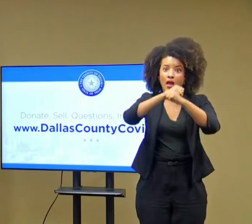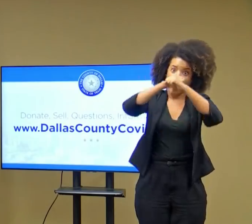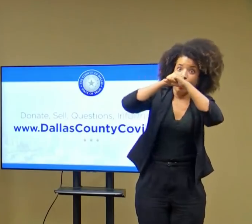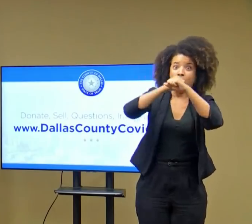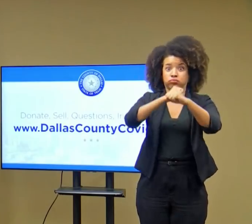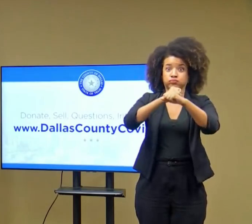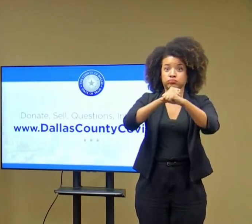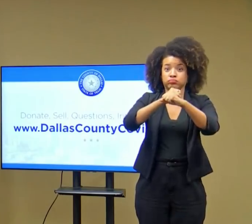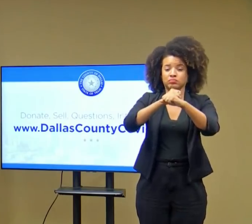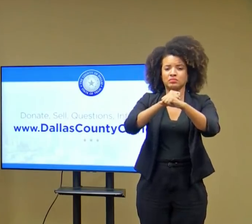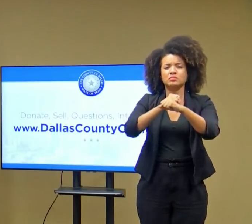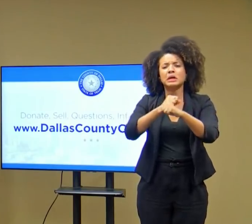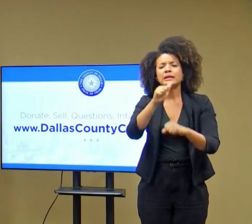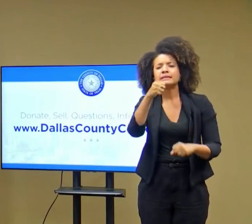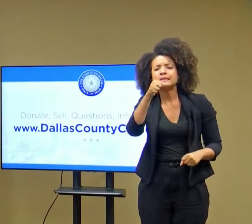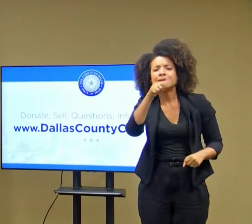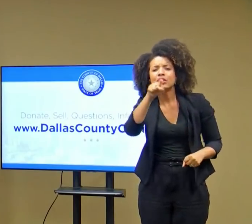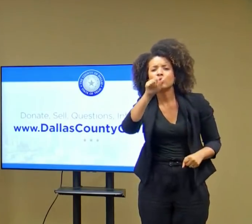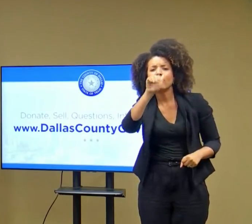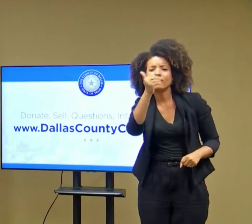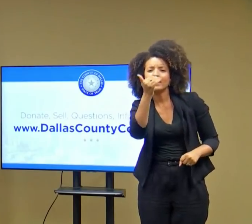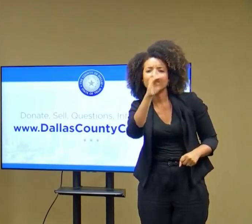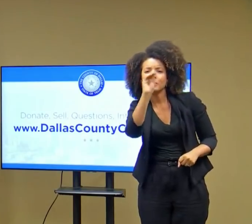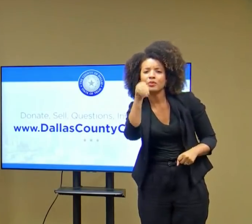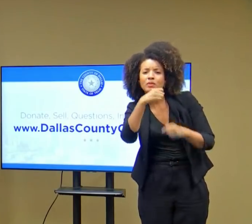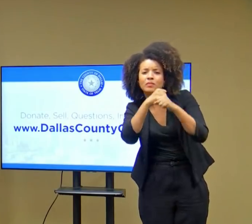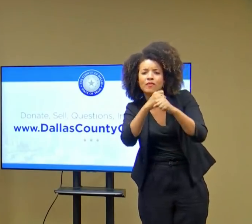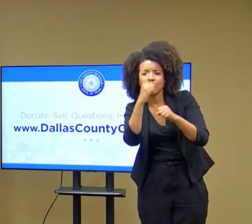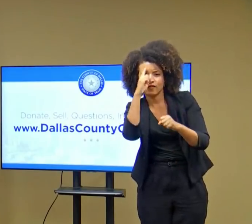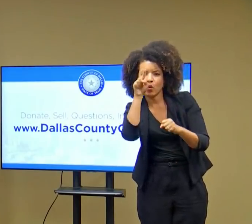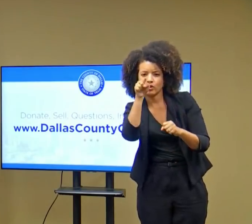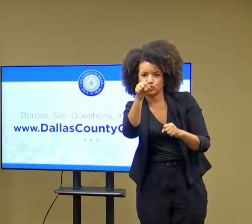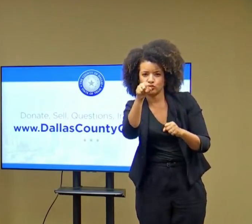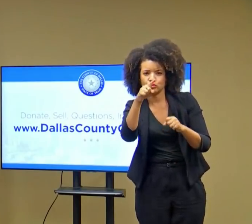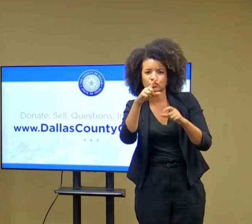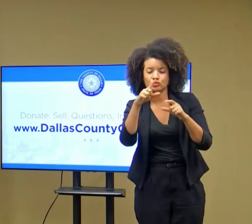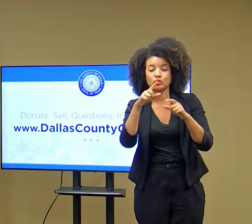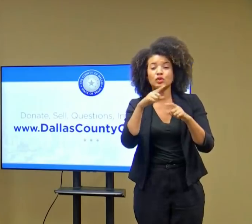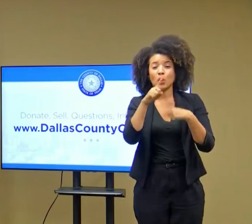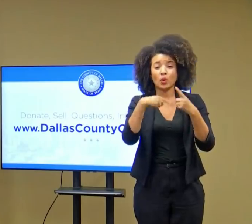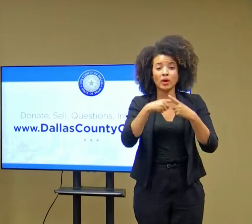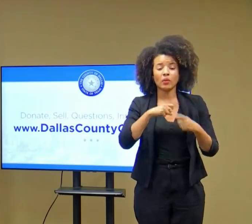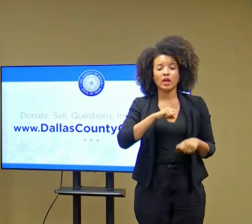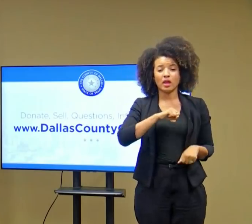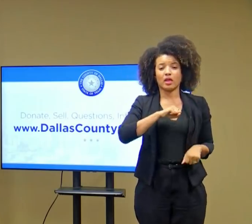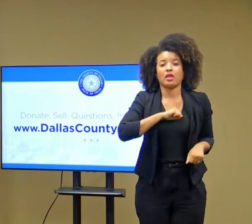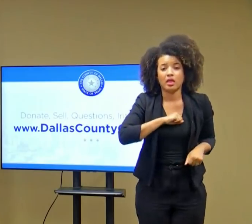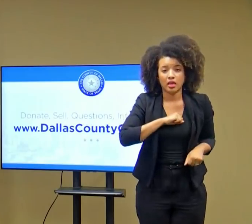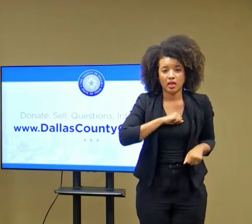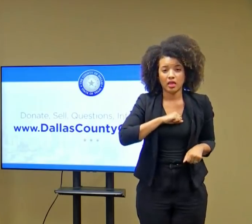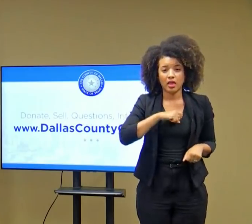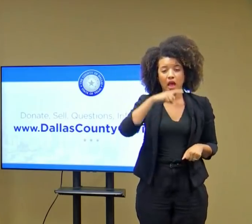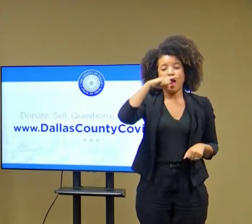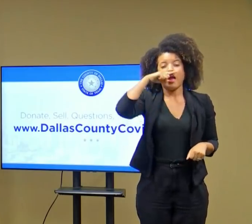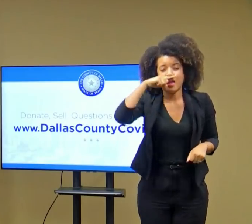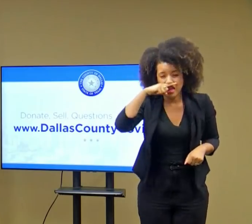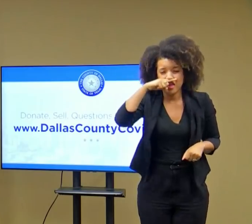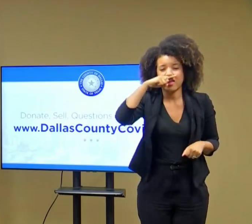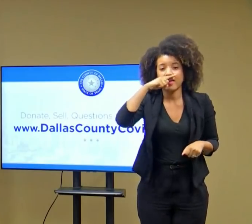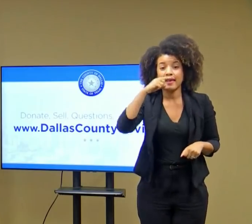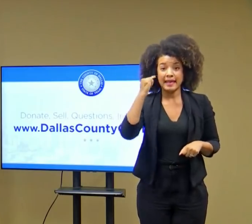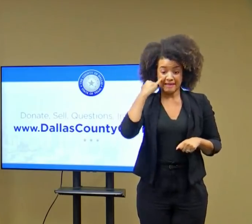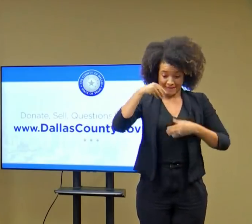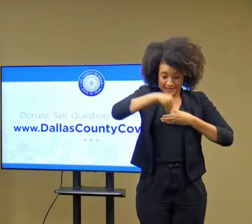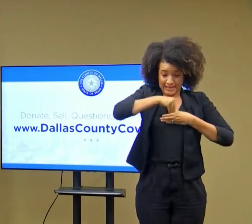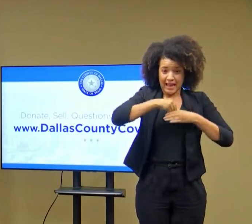10 to 15% protection for you. But what it does is when we sneeze, when we cough, when we're asymptomatic and we don't know that we have it